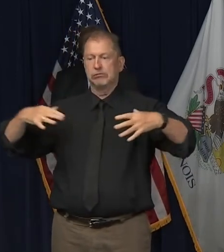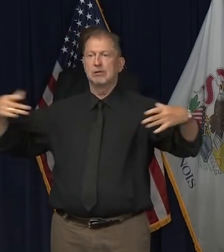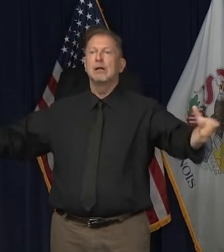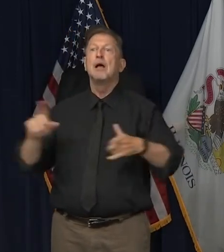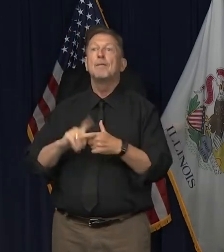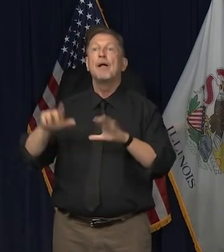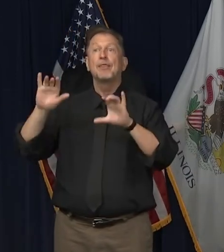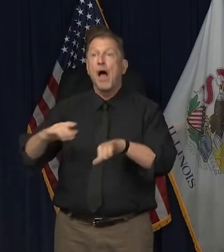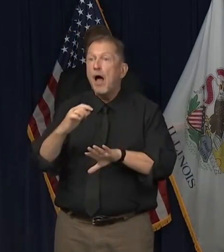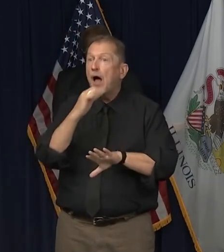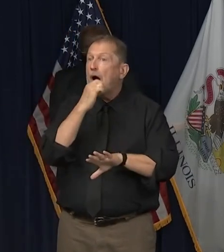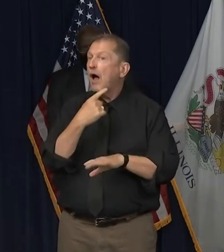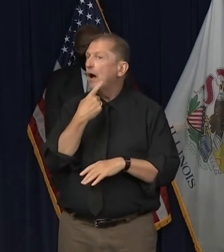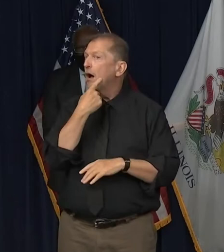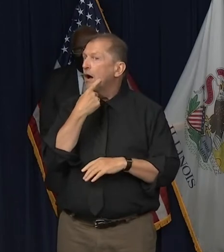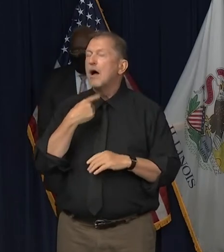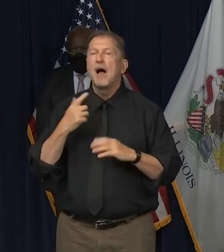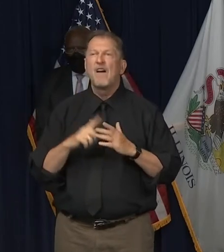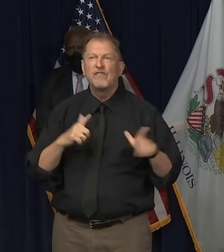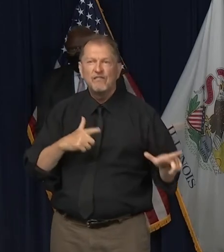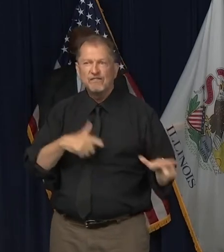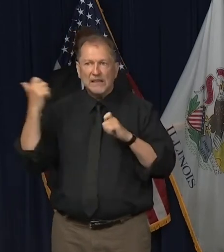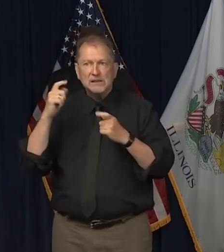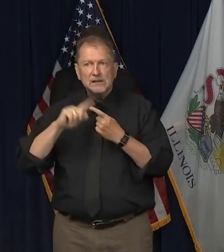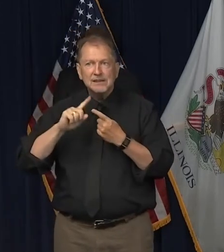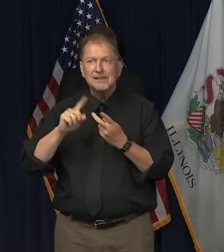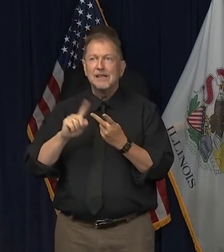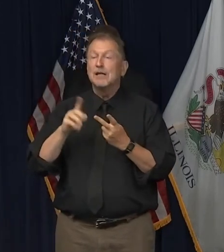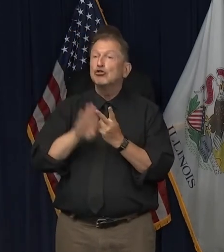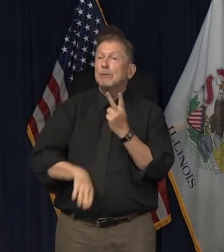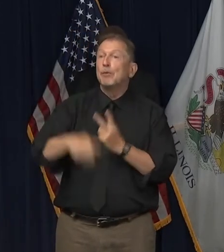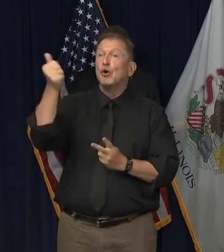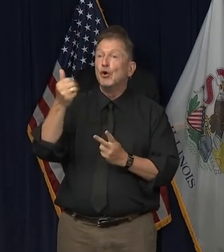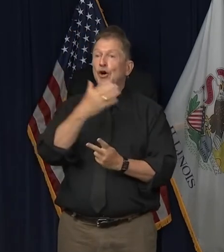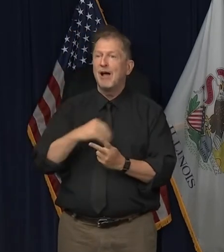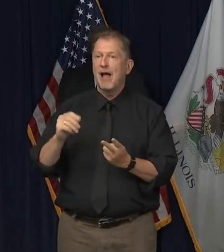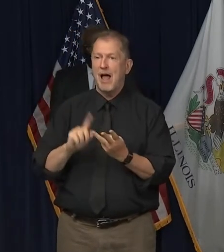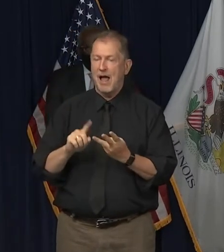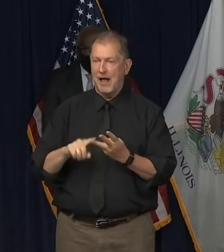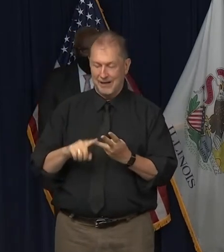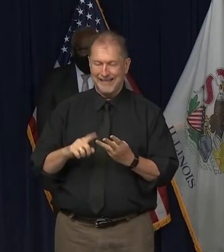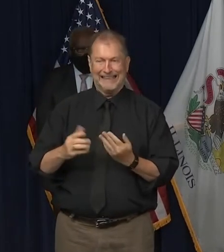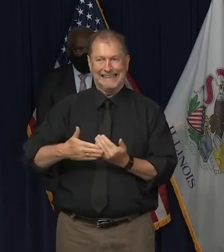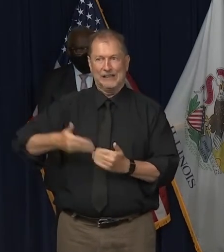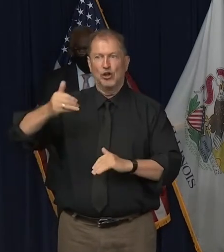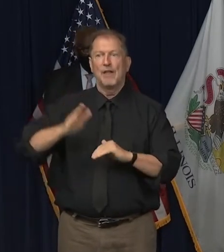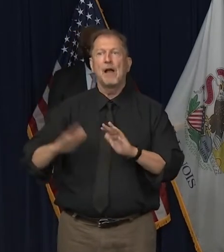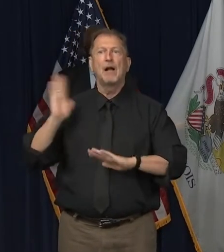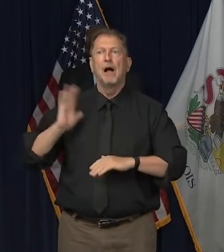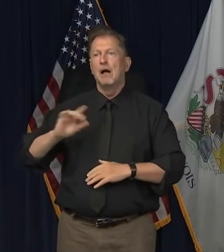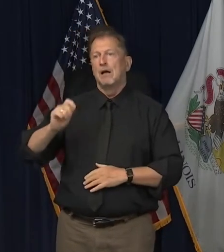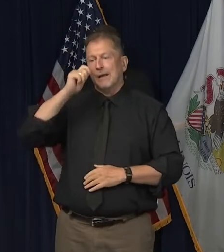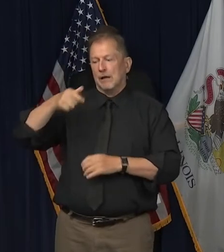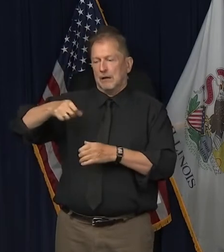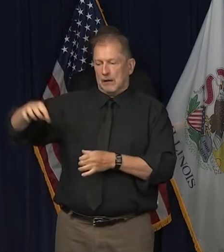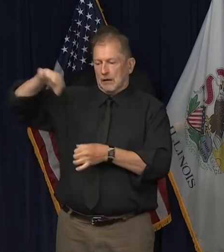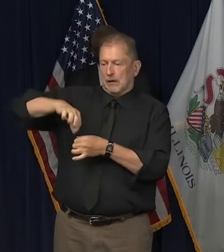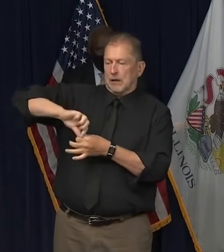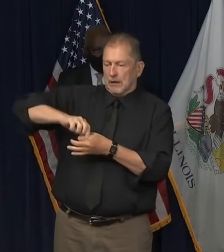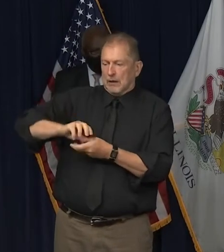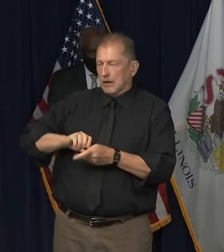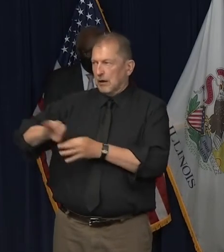less expensive, faster, and requires significantly less raw materials than traditional testing.